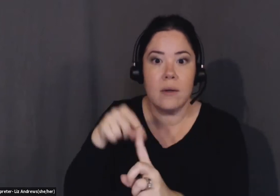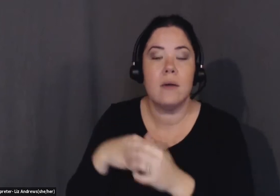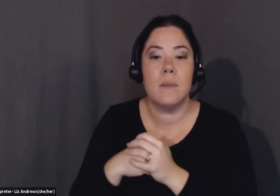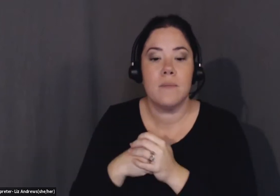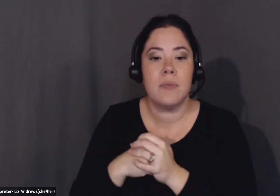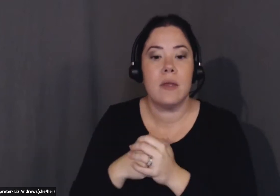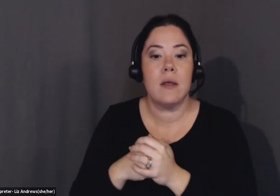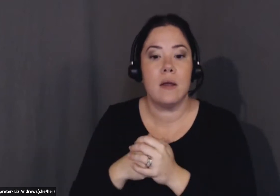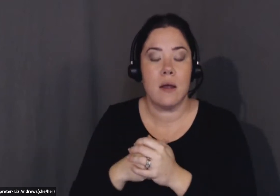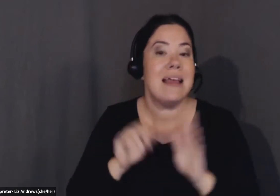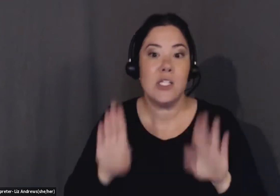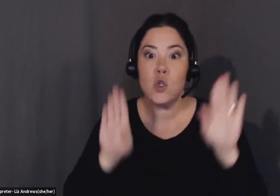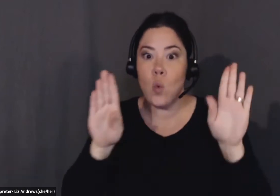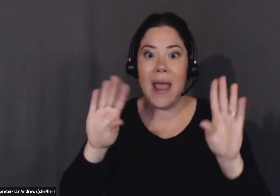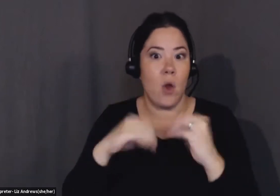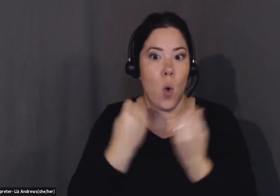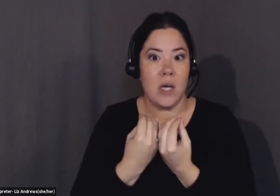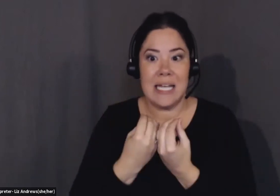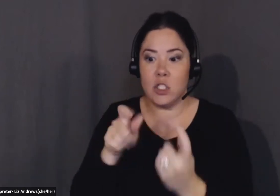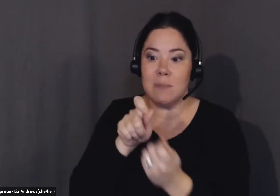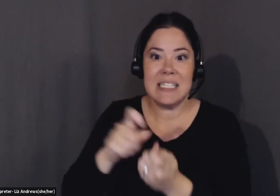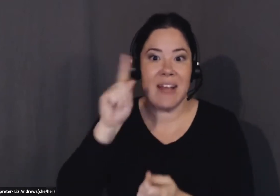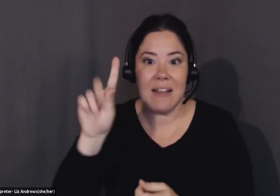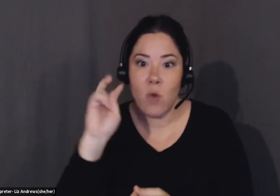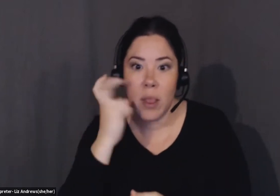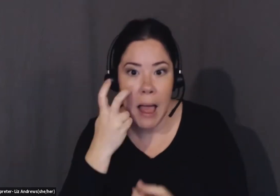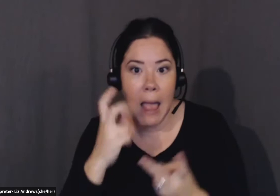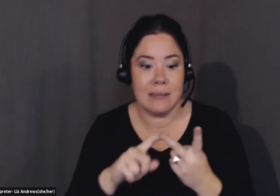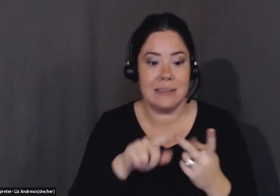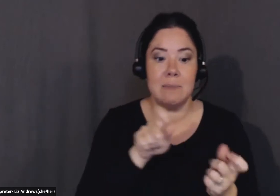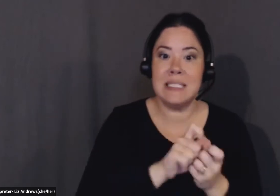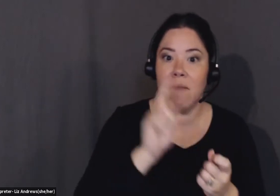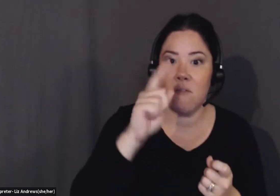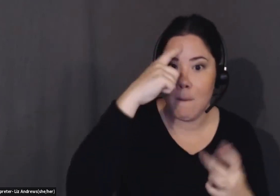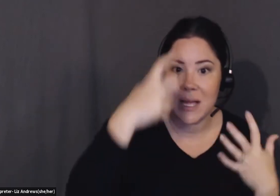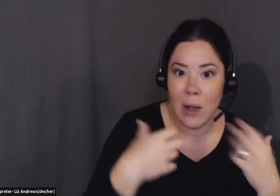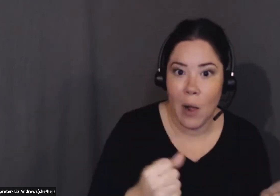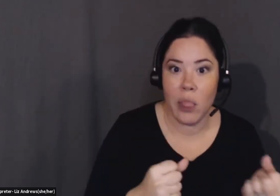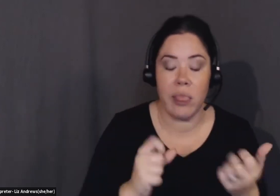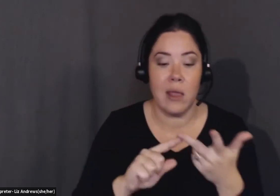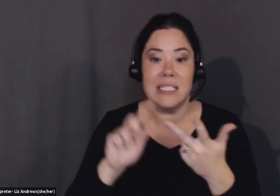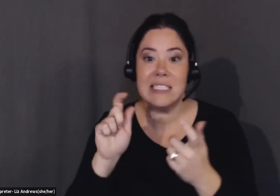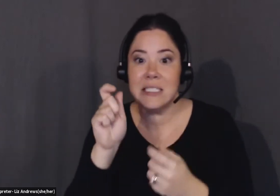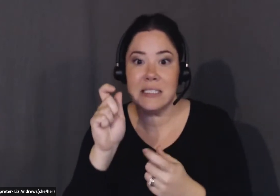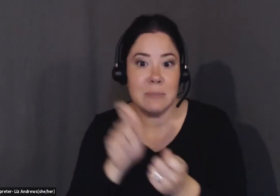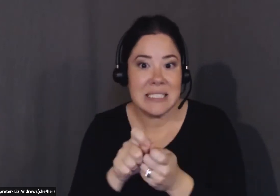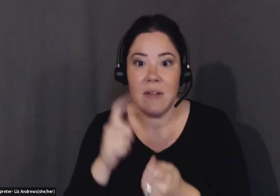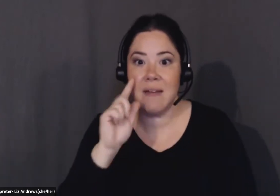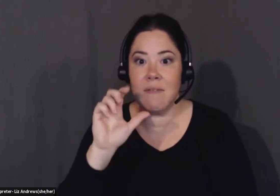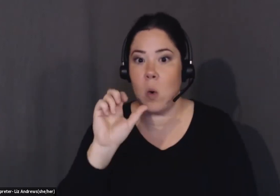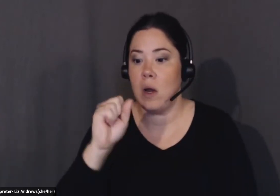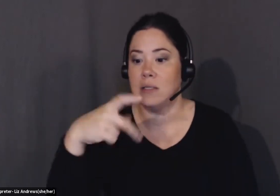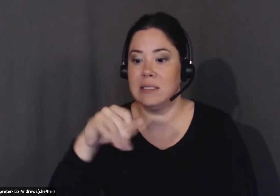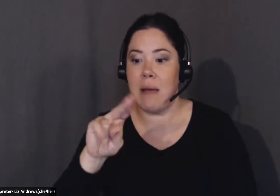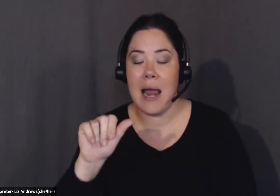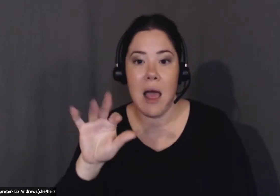It's great that there are organizations just for the blind, just for mental health, just for spina bifida, but there's